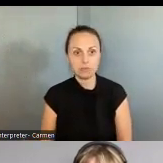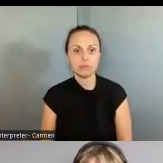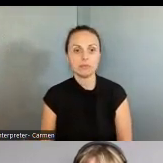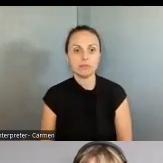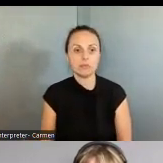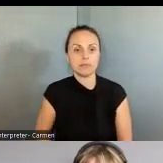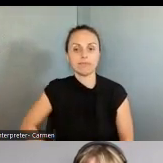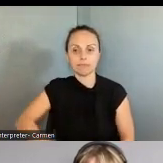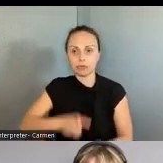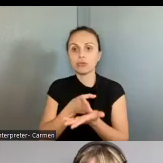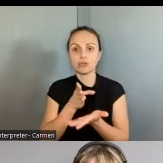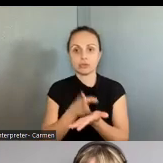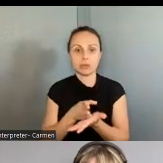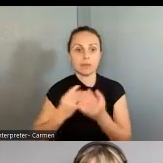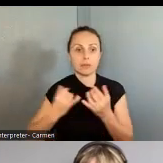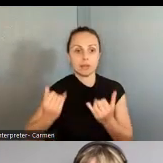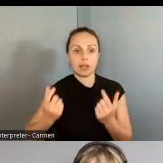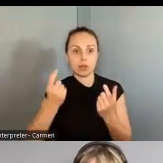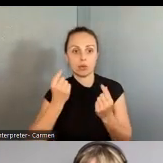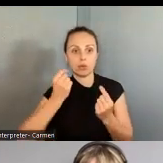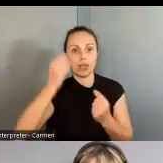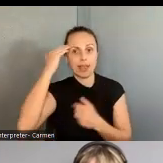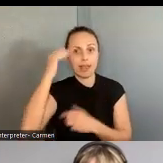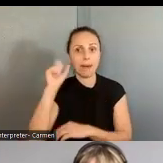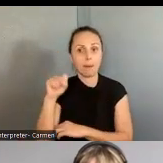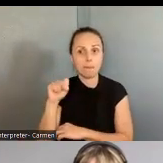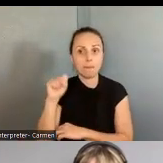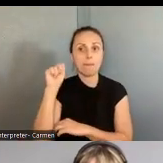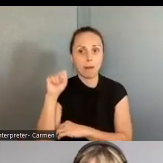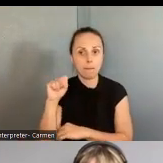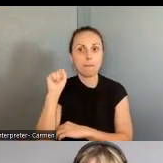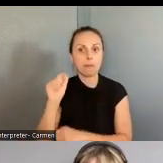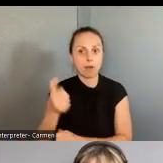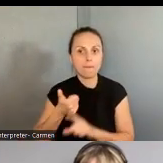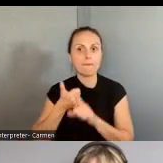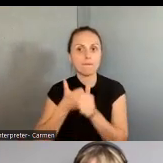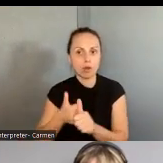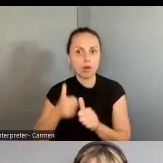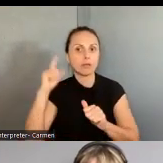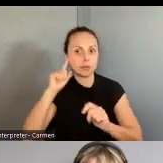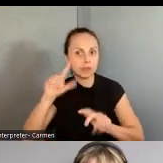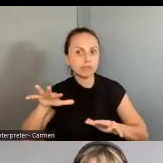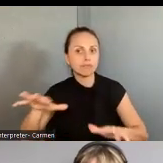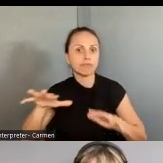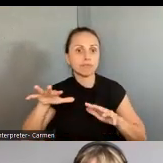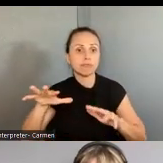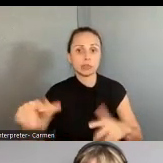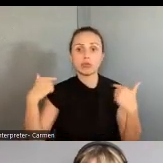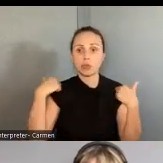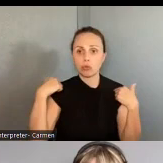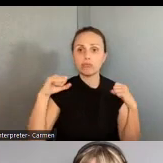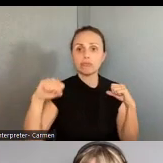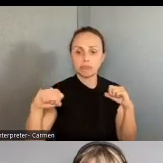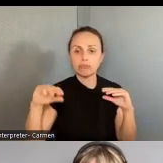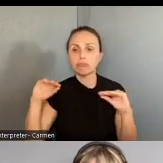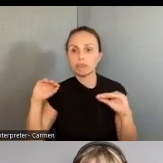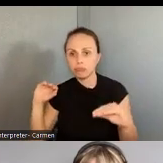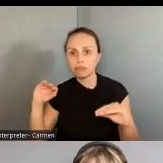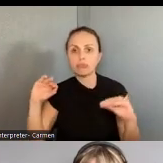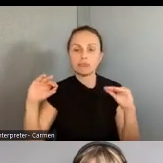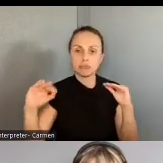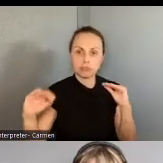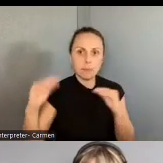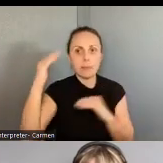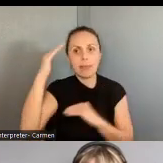Stop. Now we're gonna just bob our head to the feet, but we're gonna bring our shoulders into it. So bob that